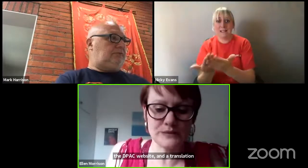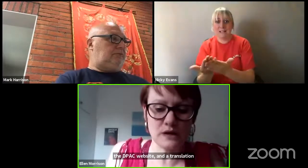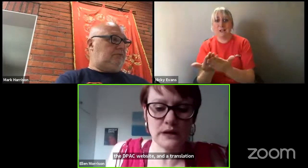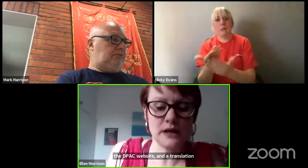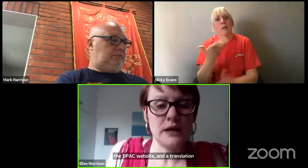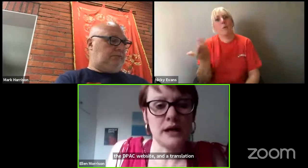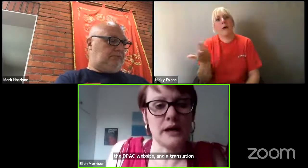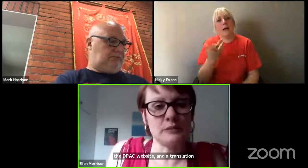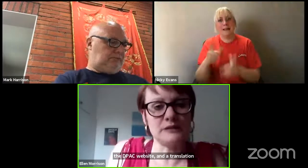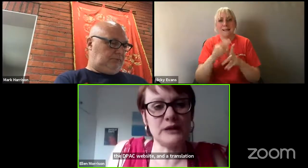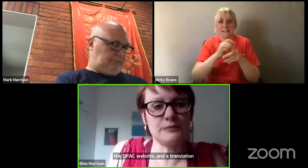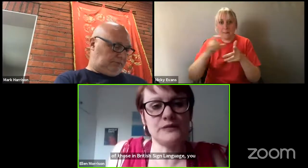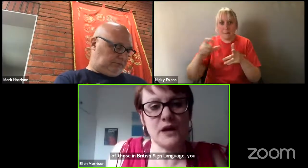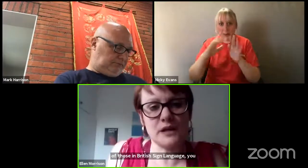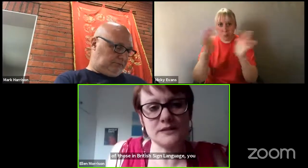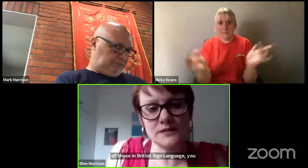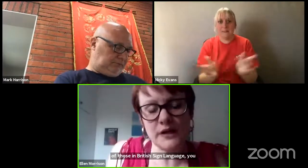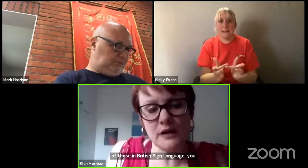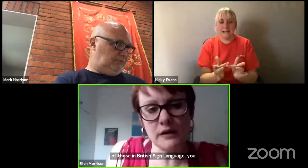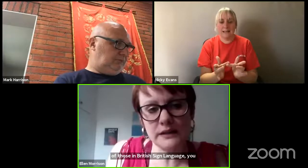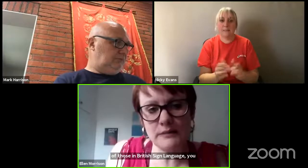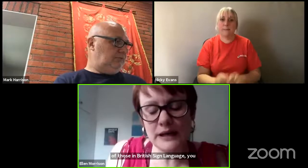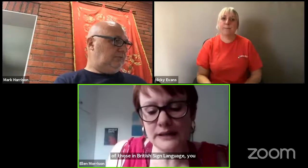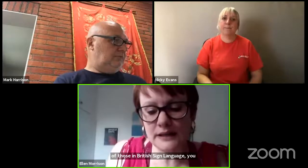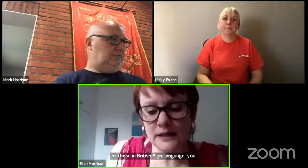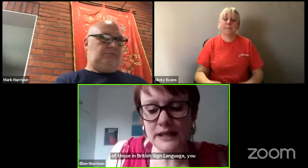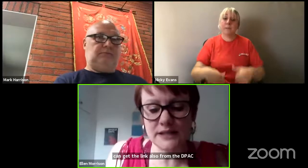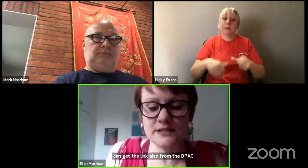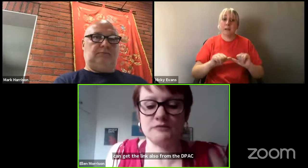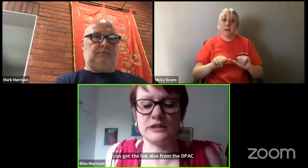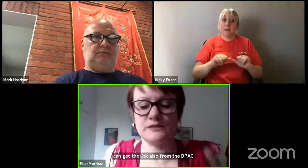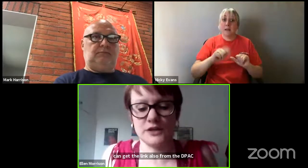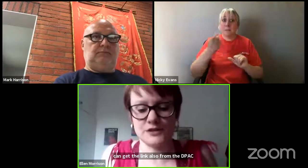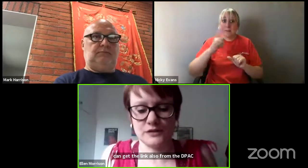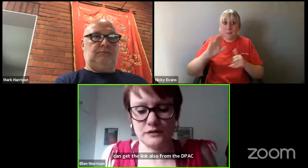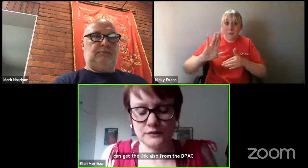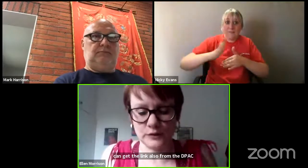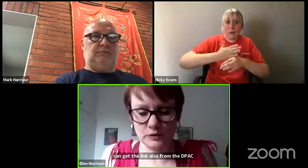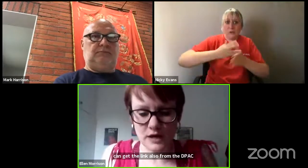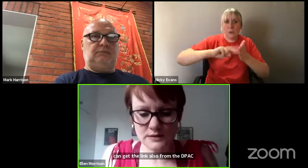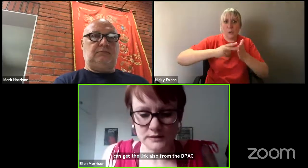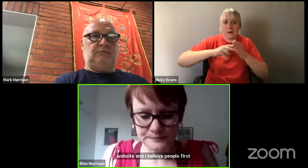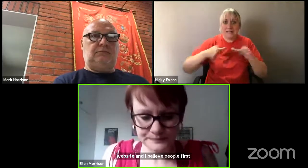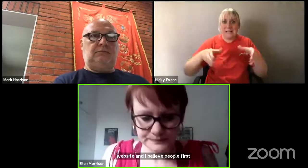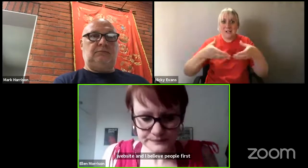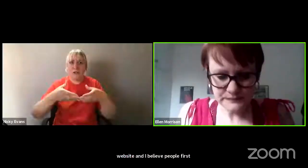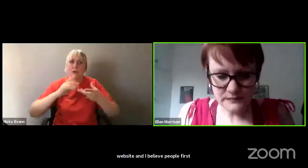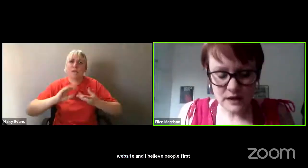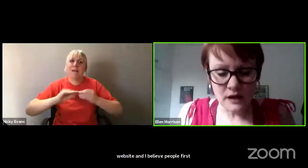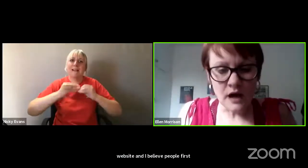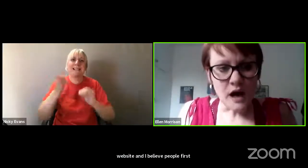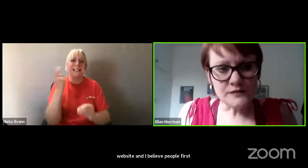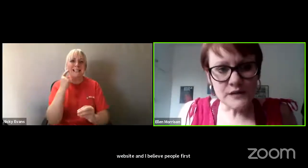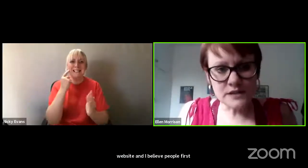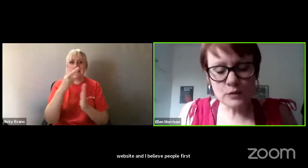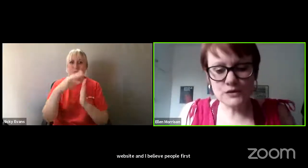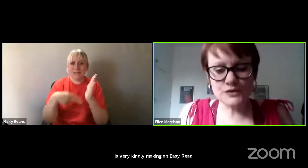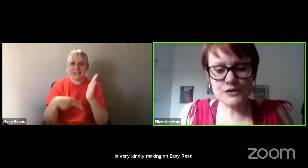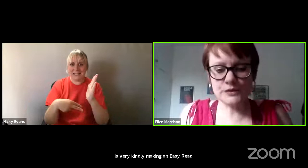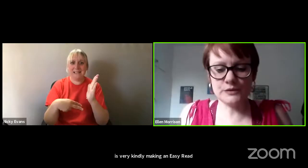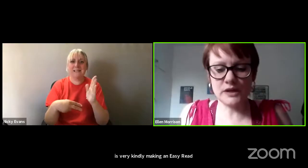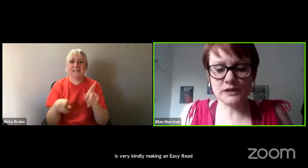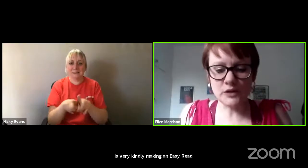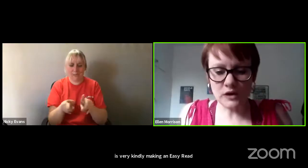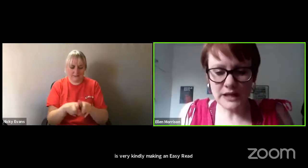DPAC website. And I believe People First is very kindly making an easy read version for us. I firstly